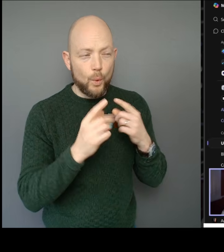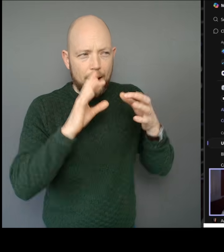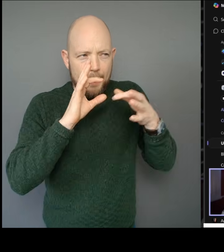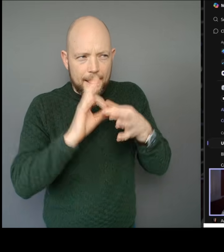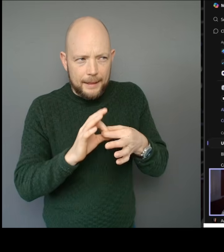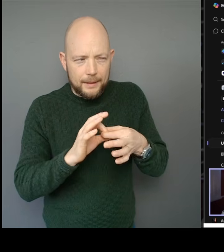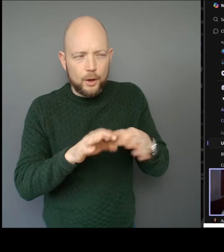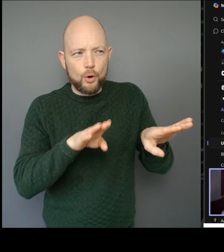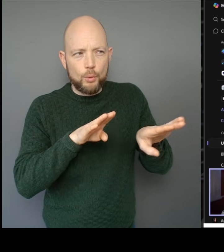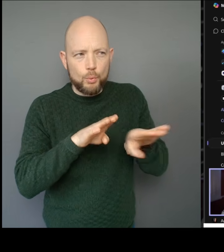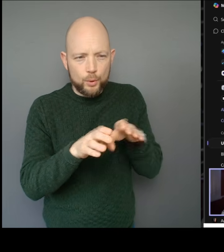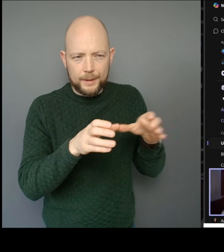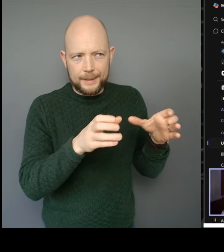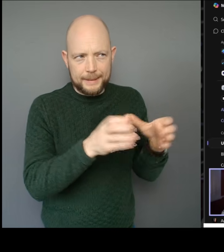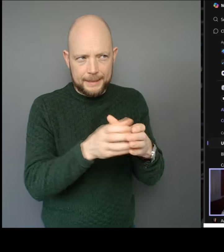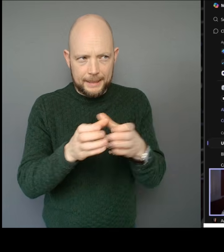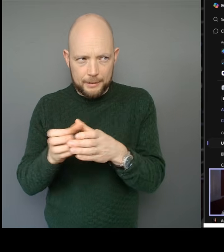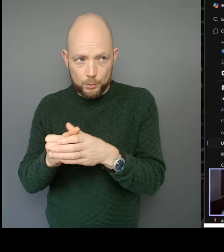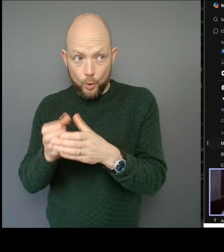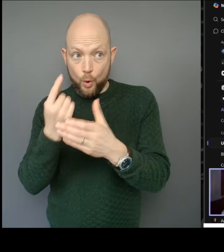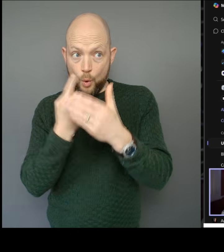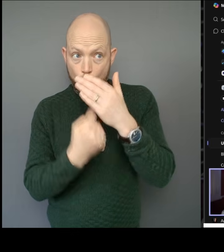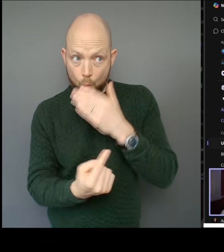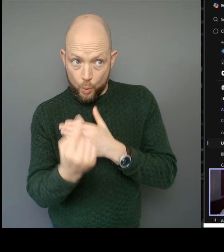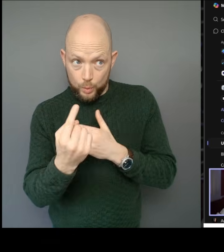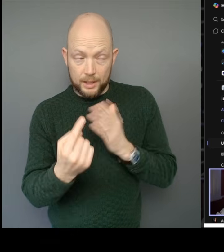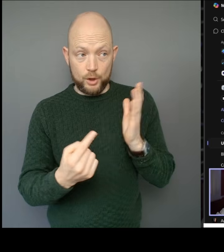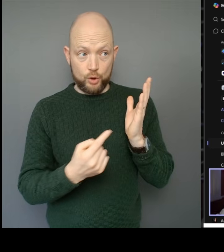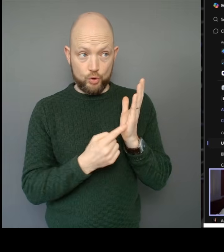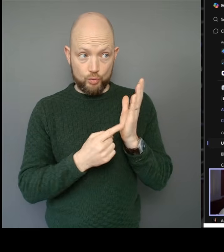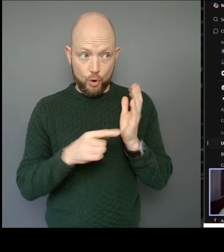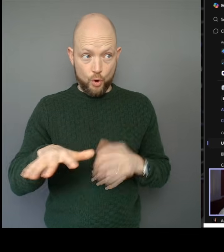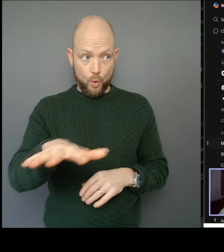info only on Toronto teams.